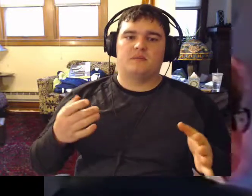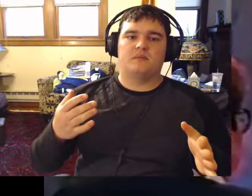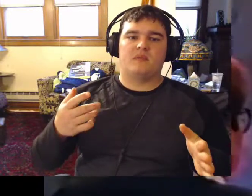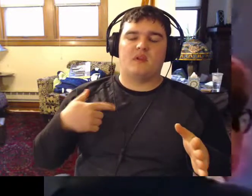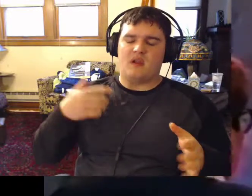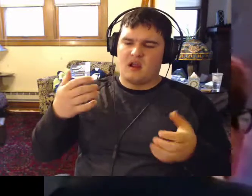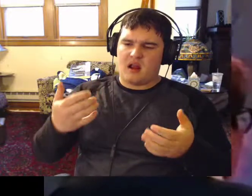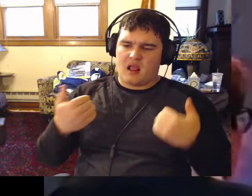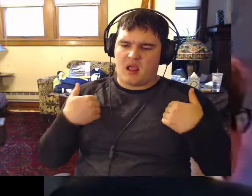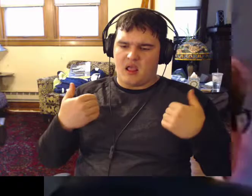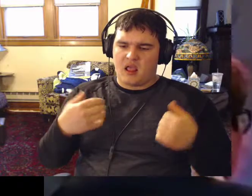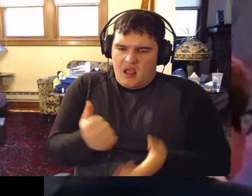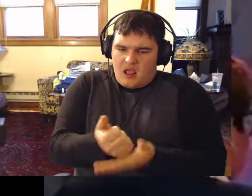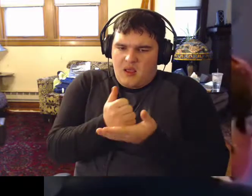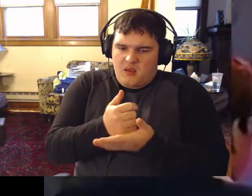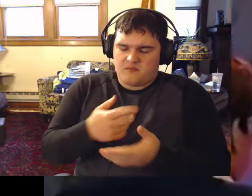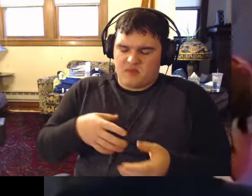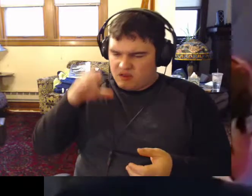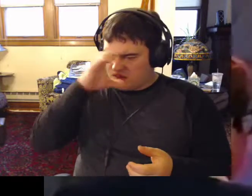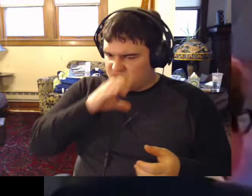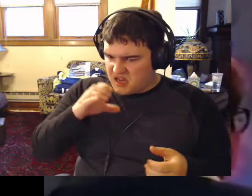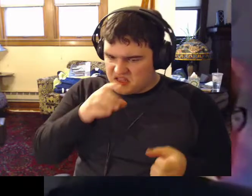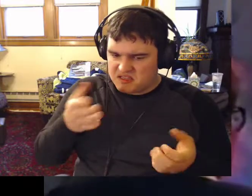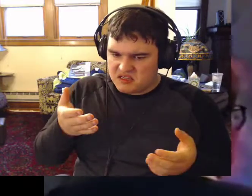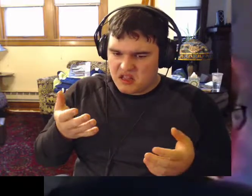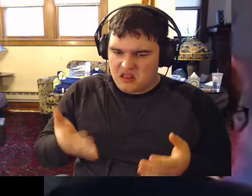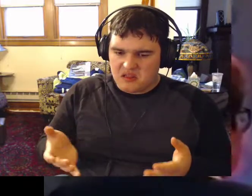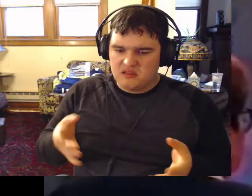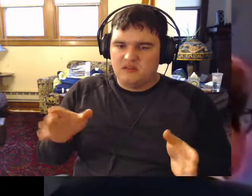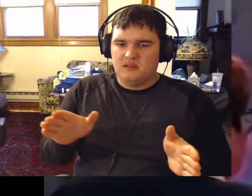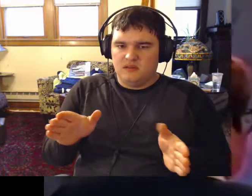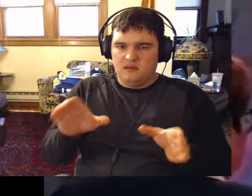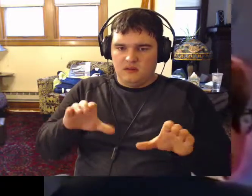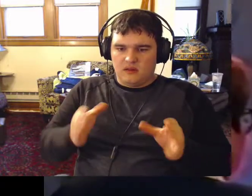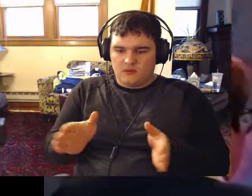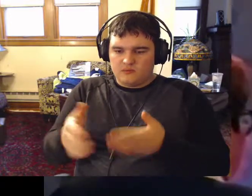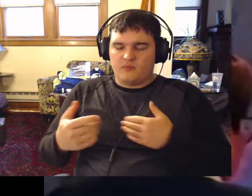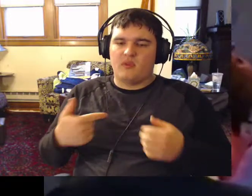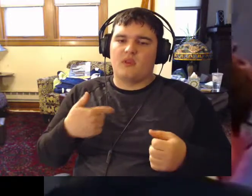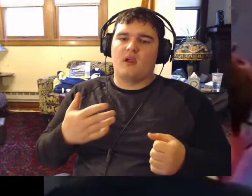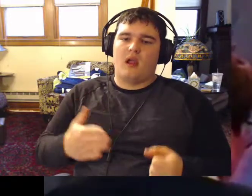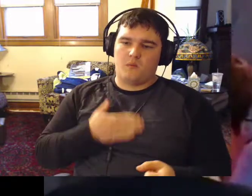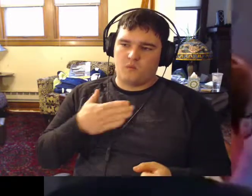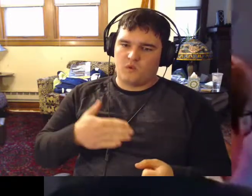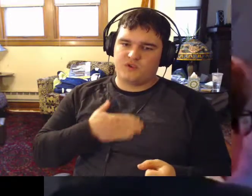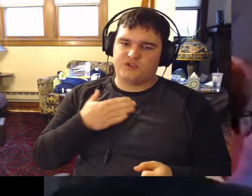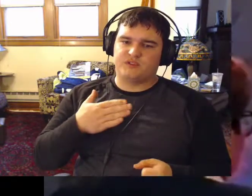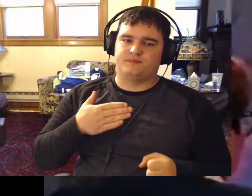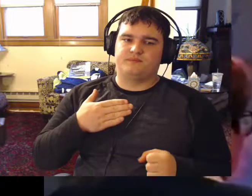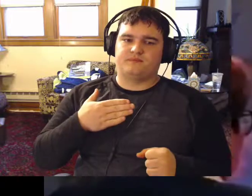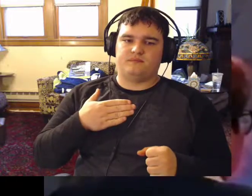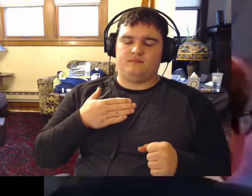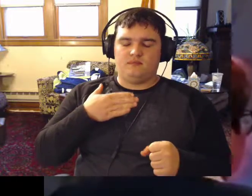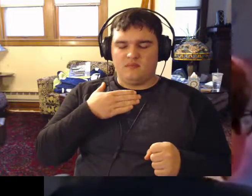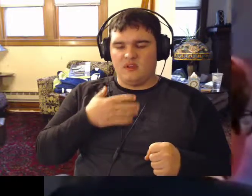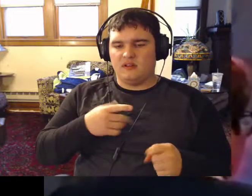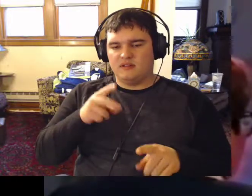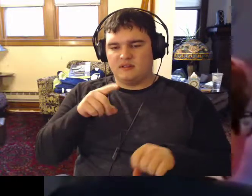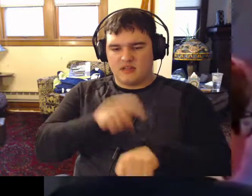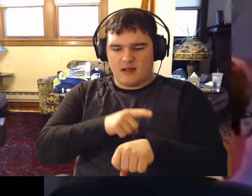in the classroom. I appreciate the time that you've spent with me today. I think it's been profitable for both